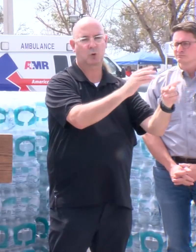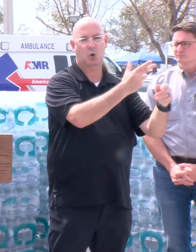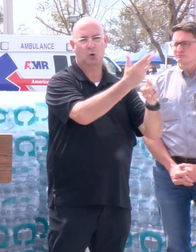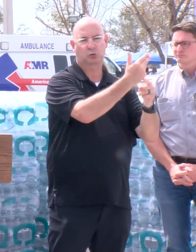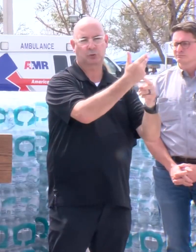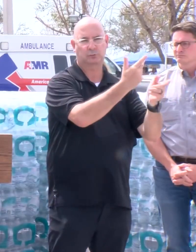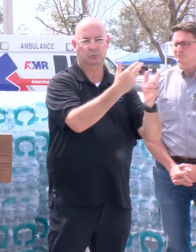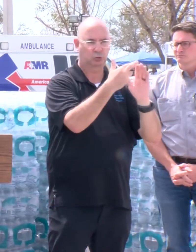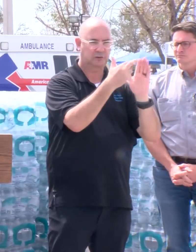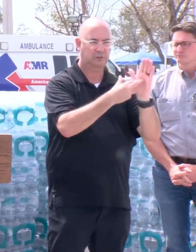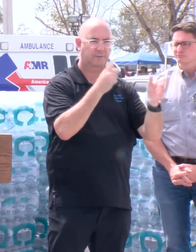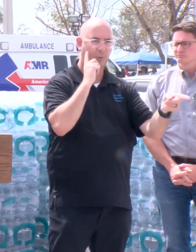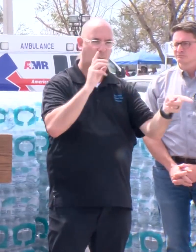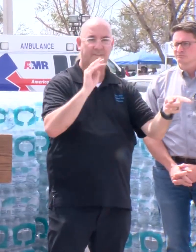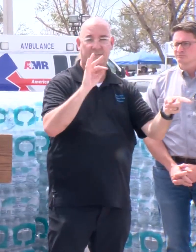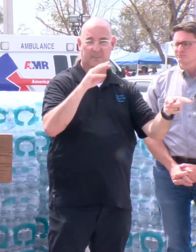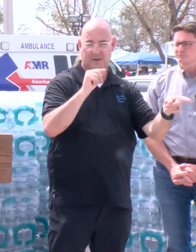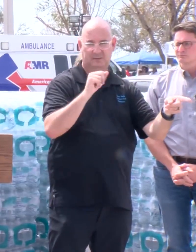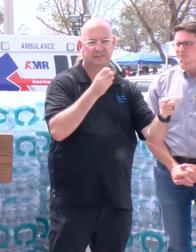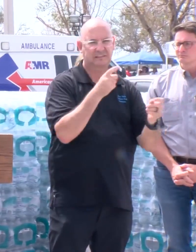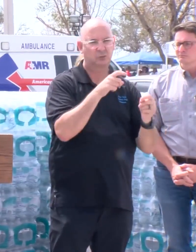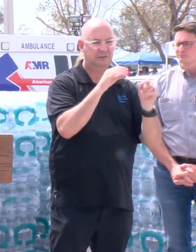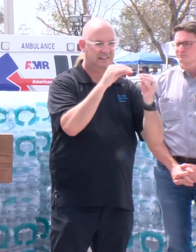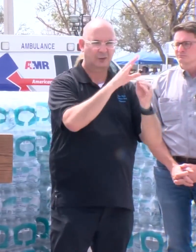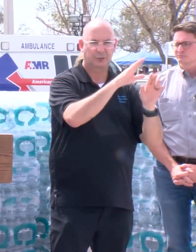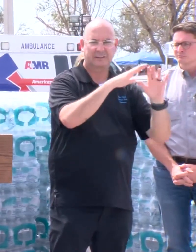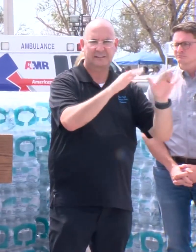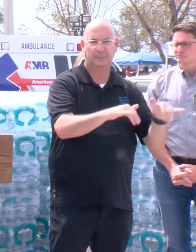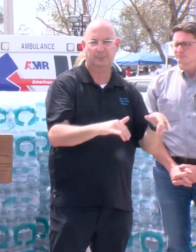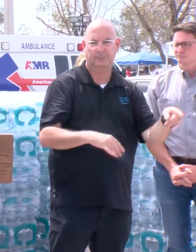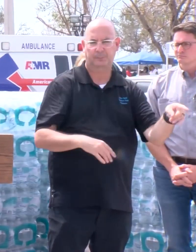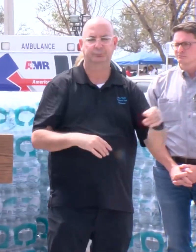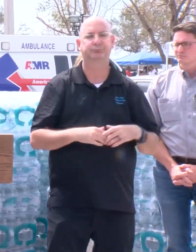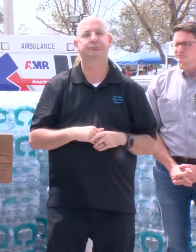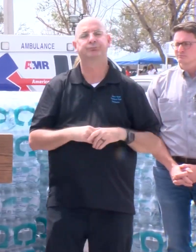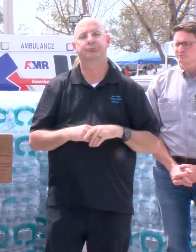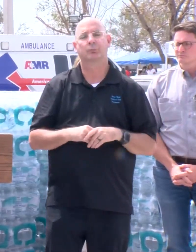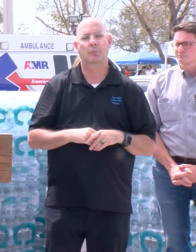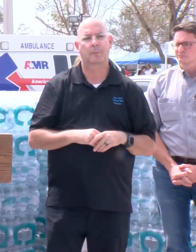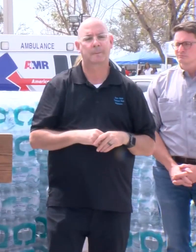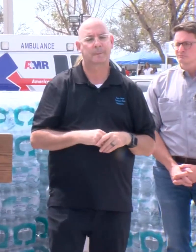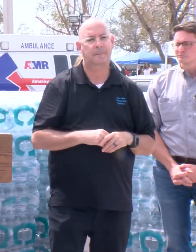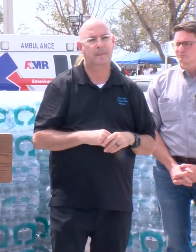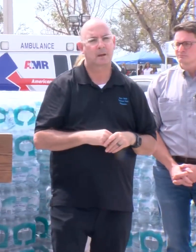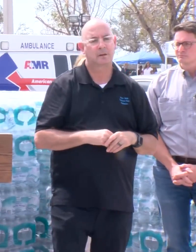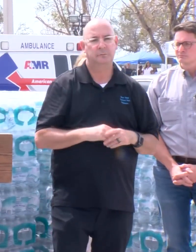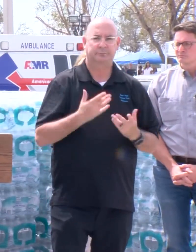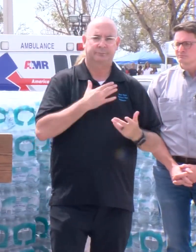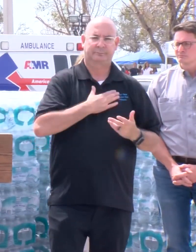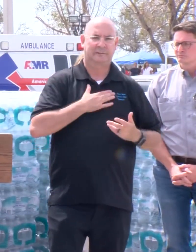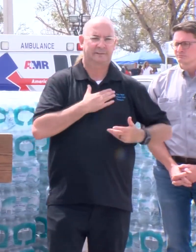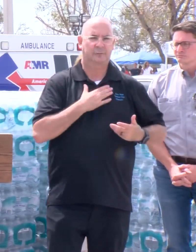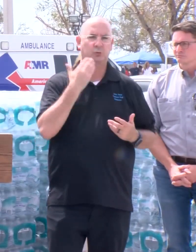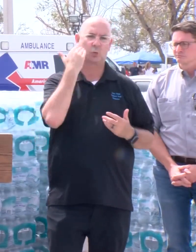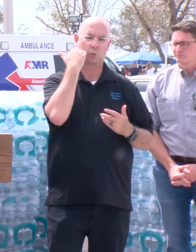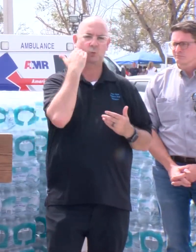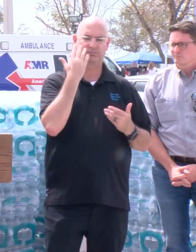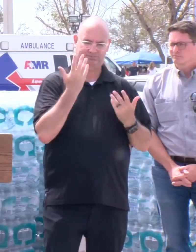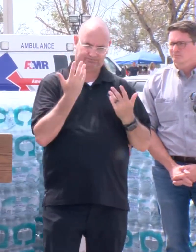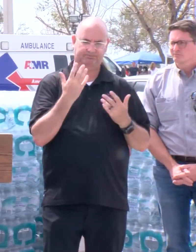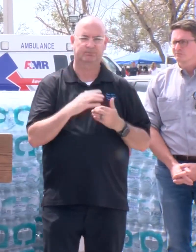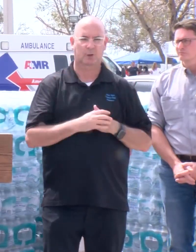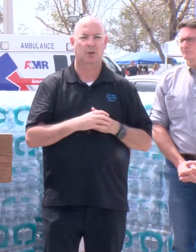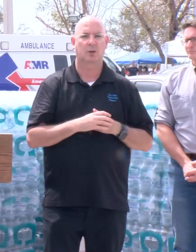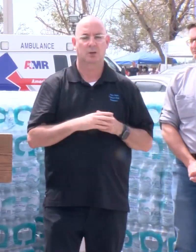get into the system so that we can start managing you into those available programs. Please know that FEMA